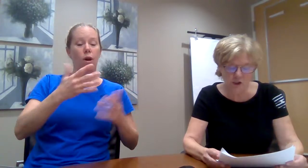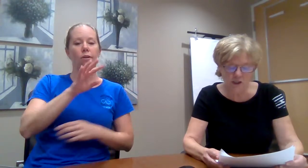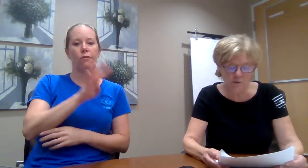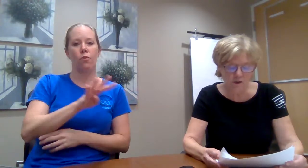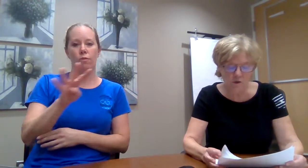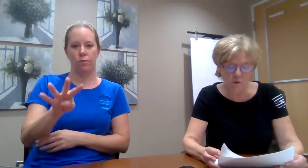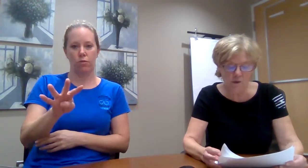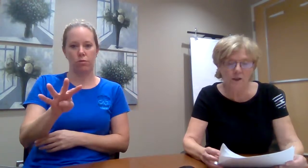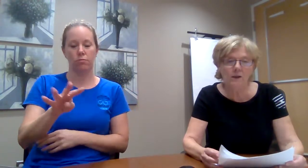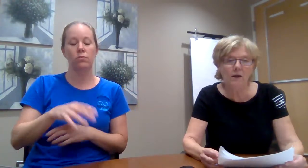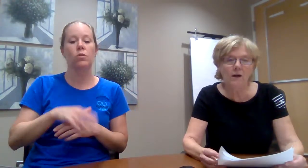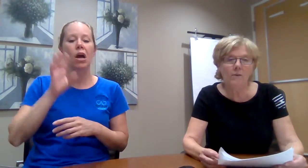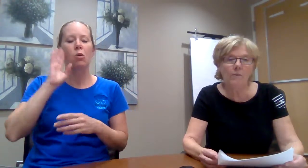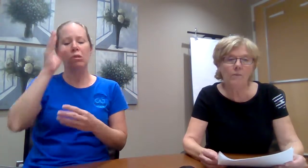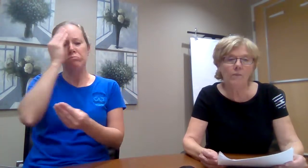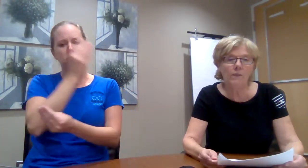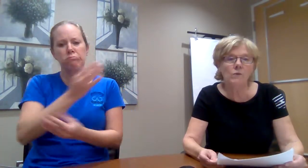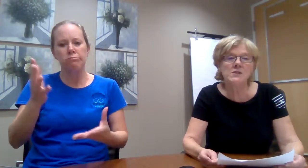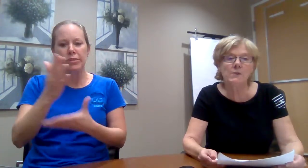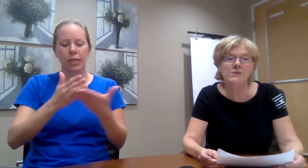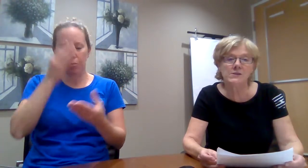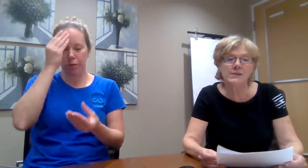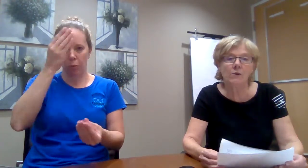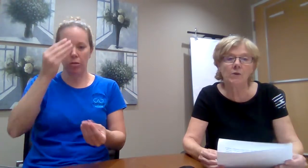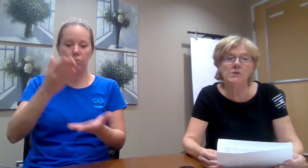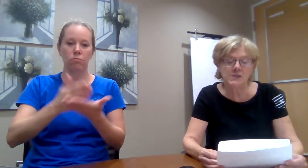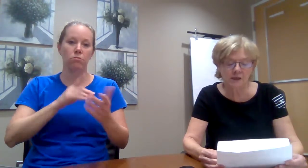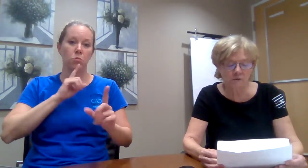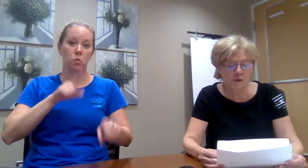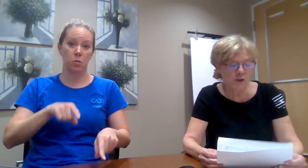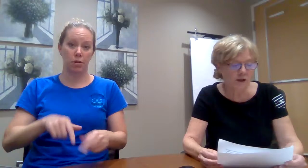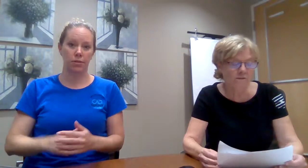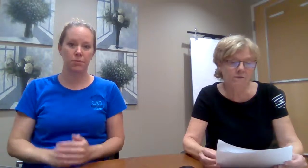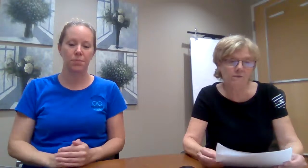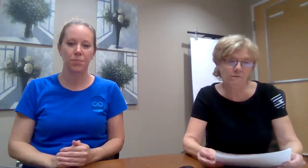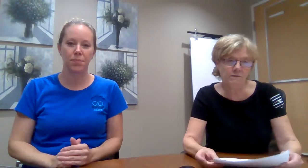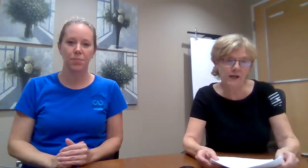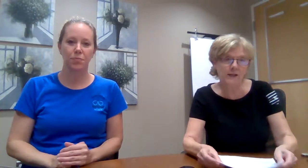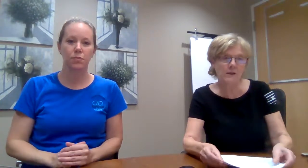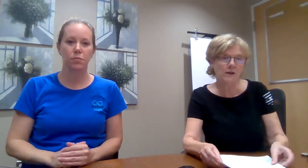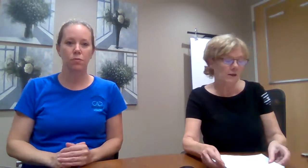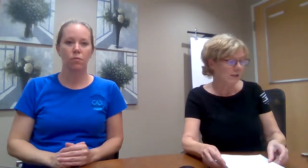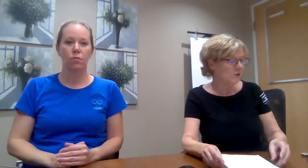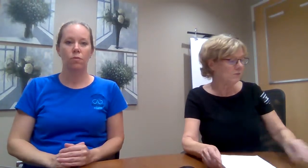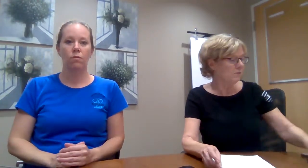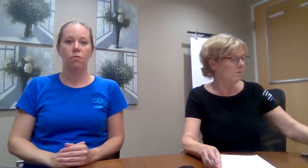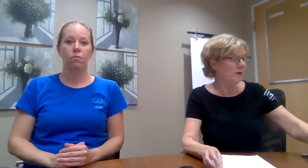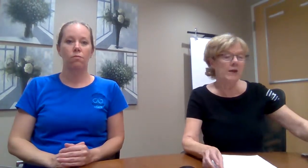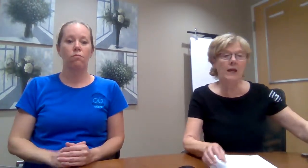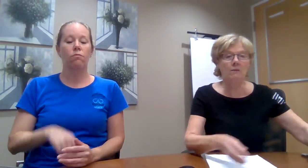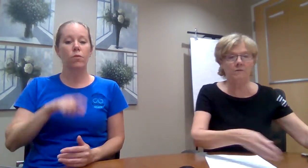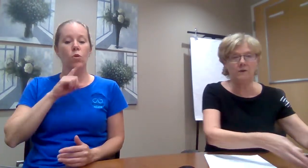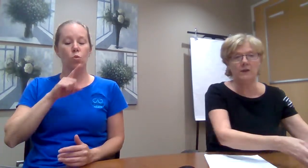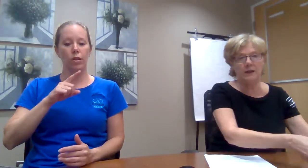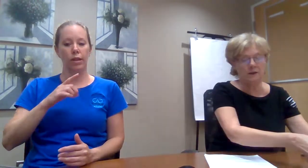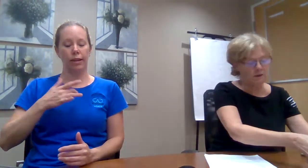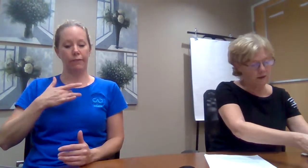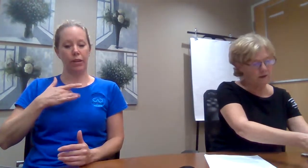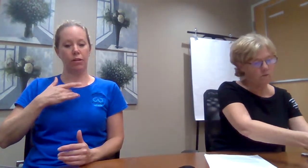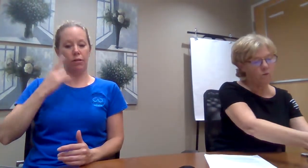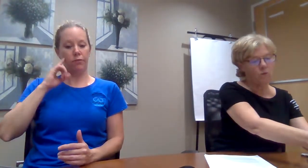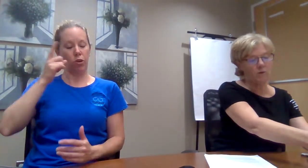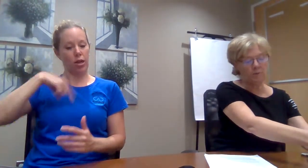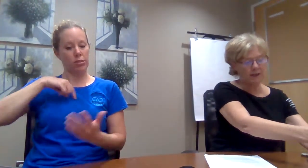like to share with you the responses that we received, which I find is very helpful